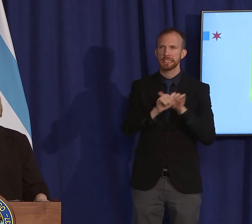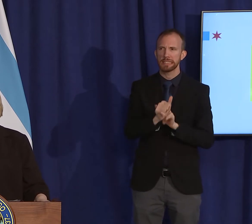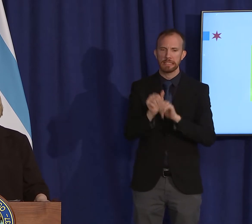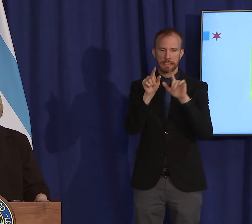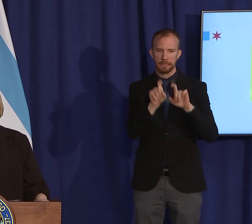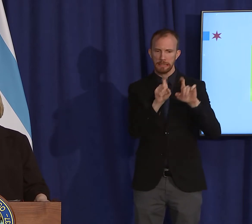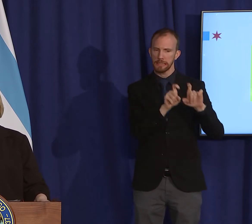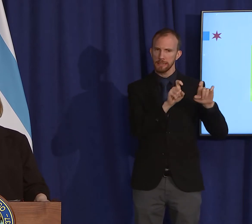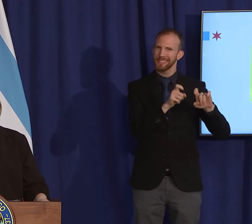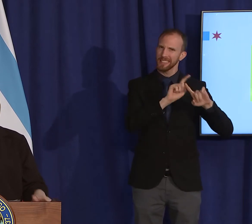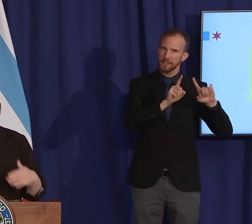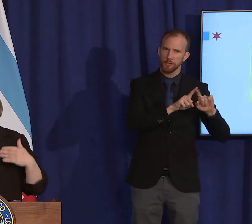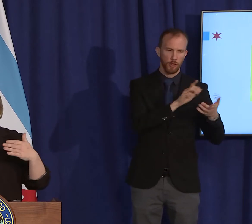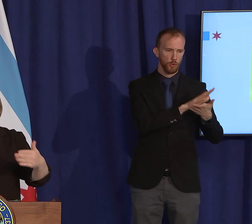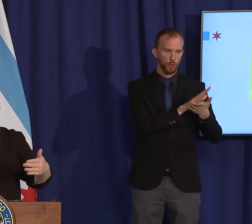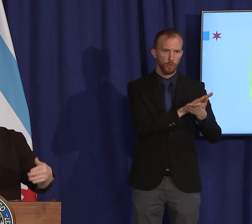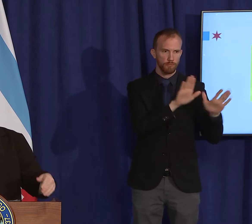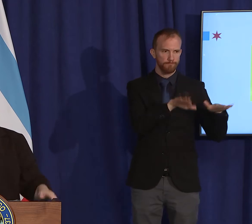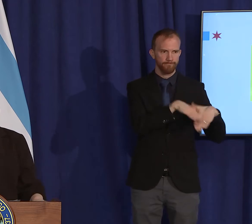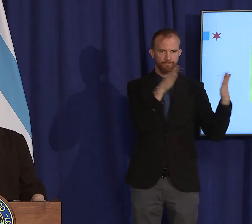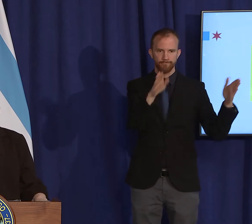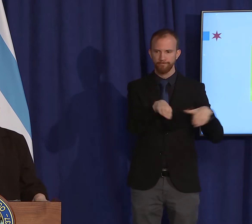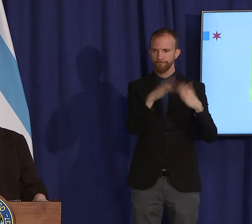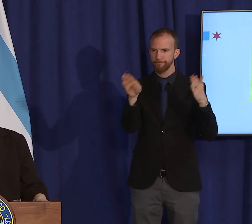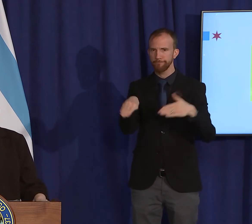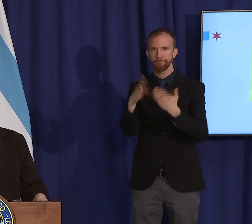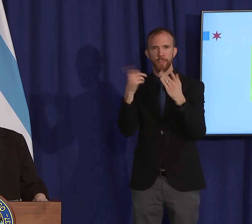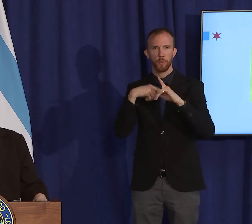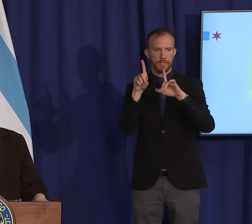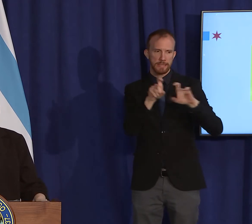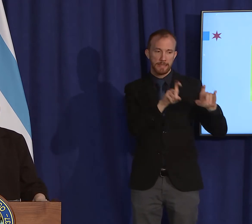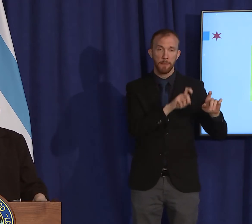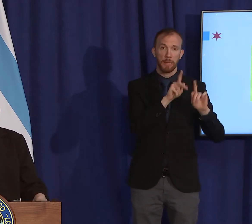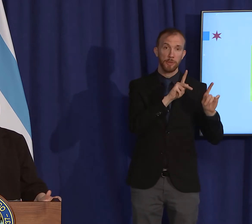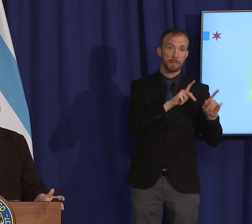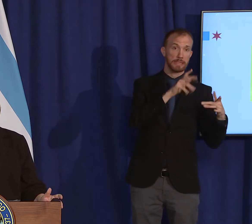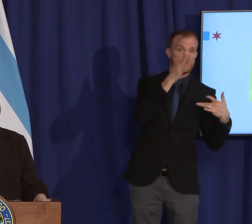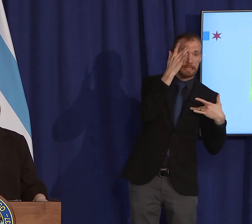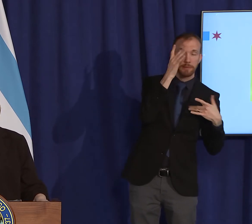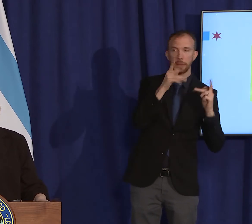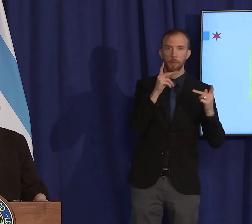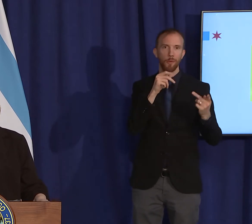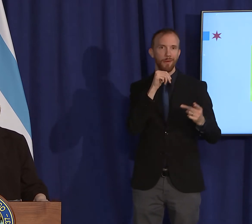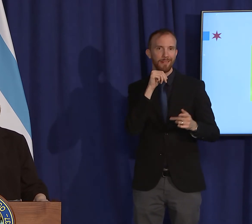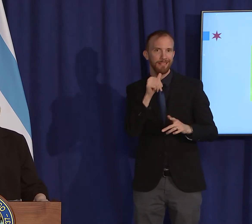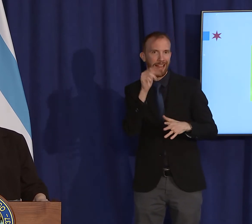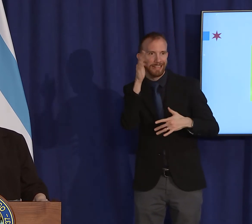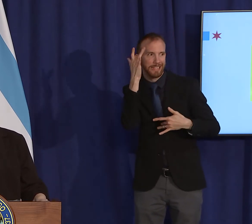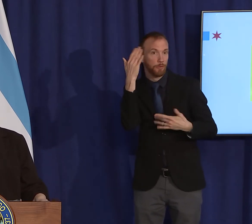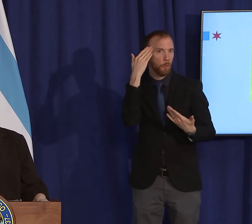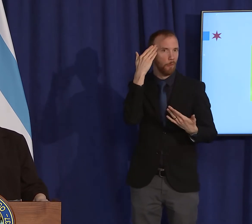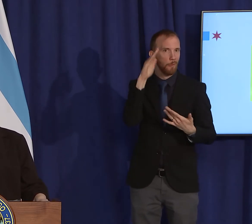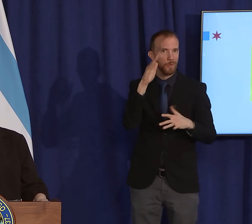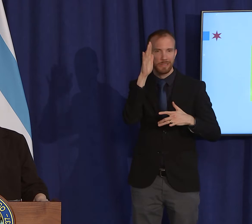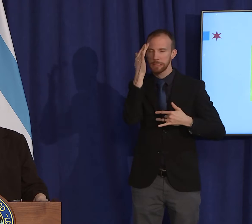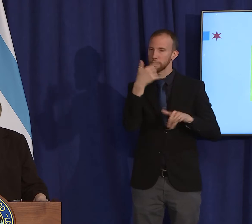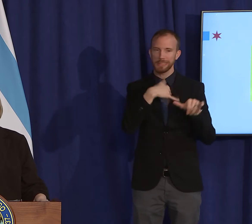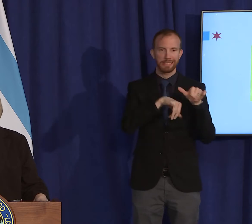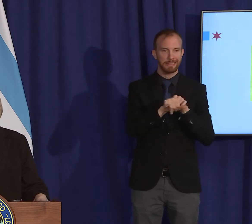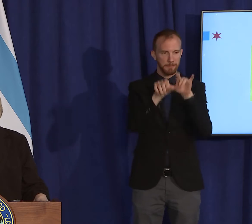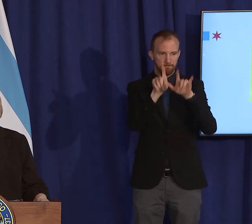with Chicago Public Schools Open. We're testing people who are asymptomatic, not seeing anything unexpected related